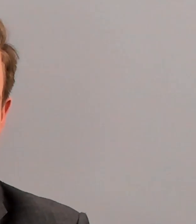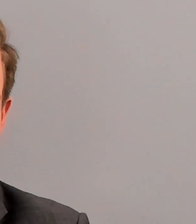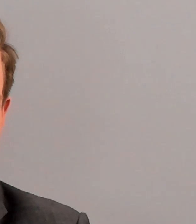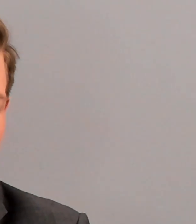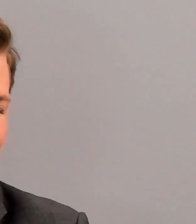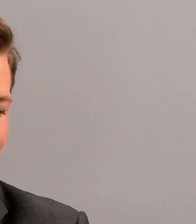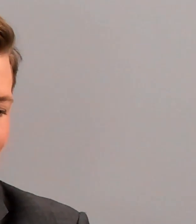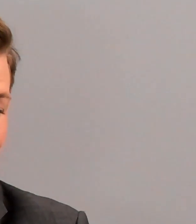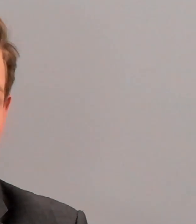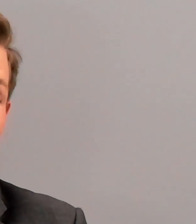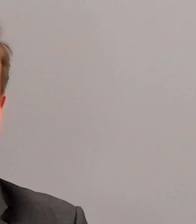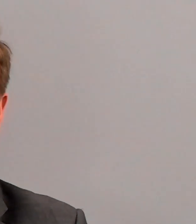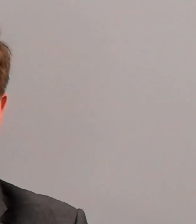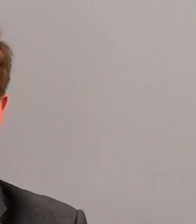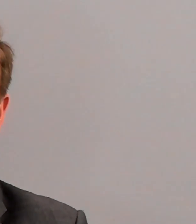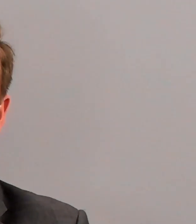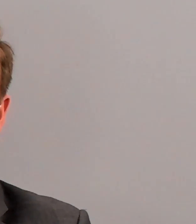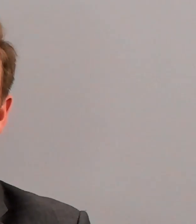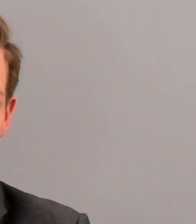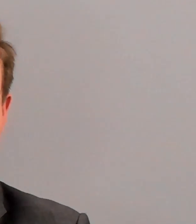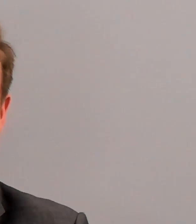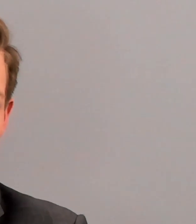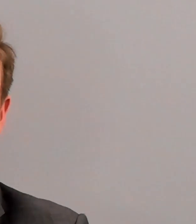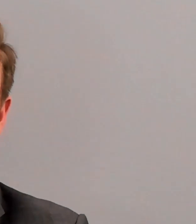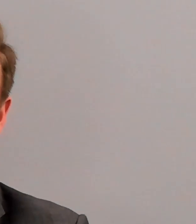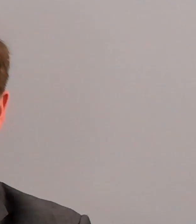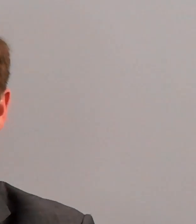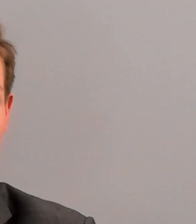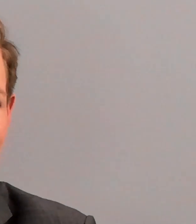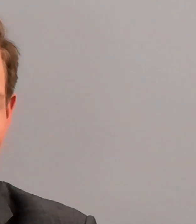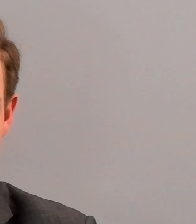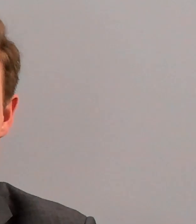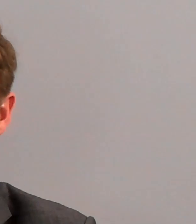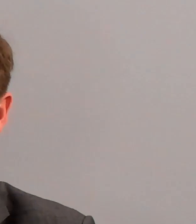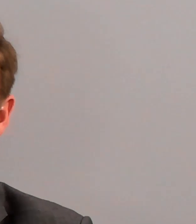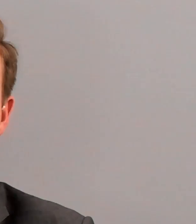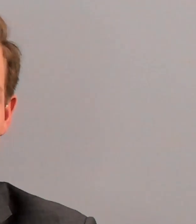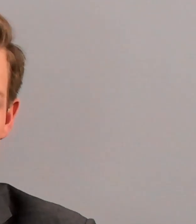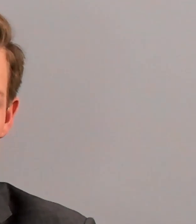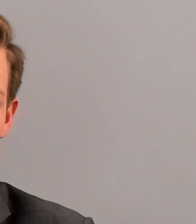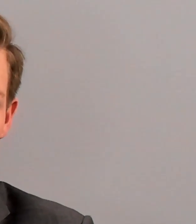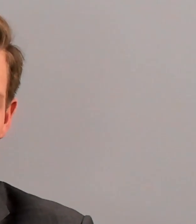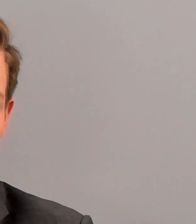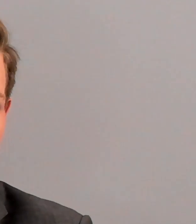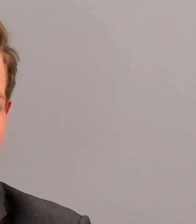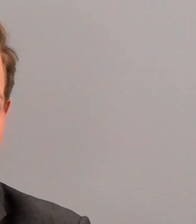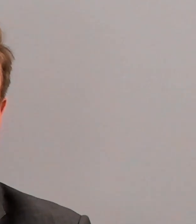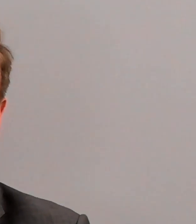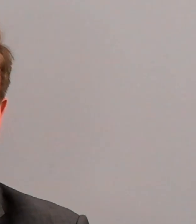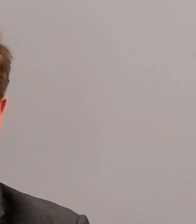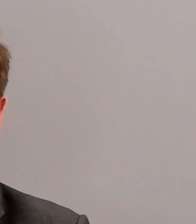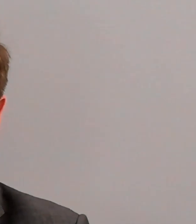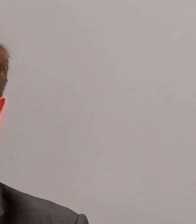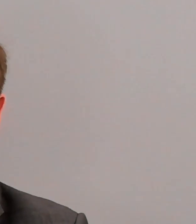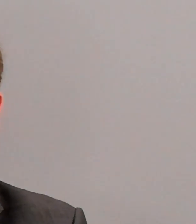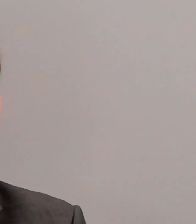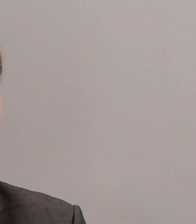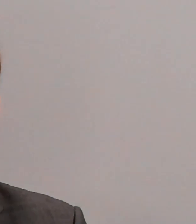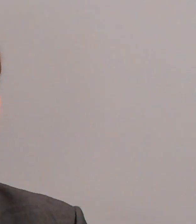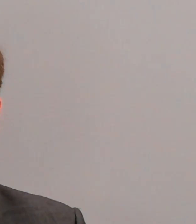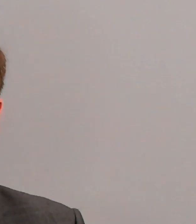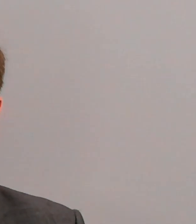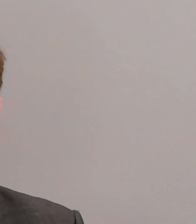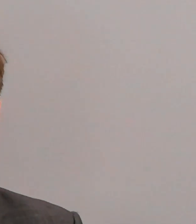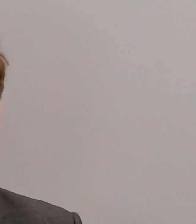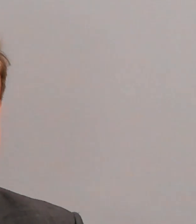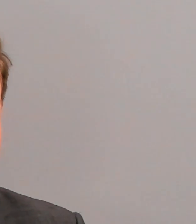tool to be able to kind of forecast what impact COVID-19 could have on our hospital capacity in the